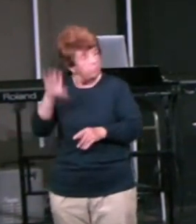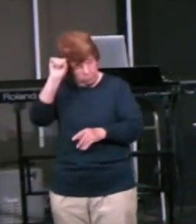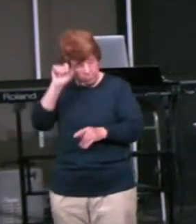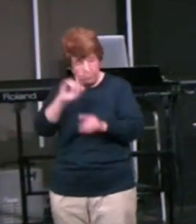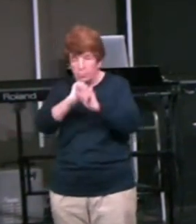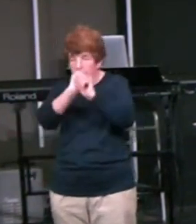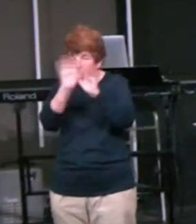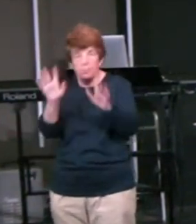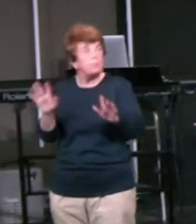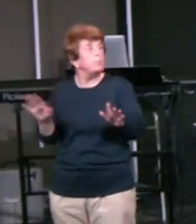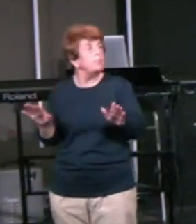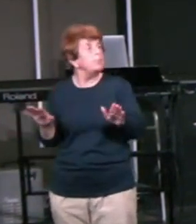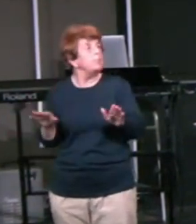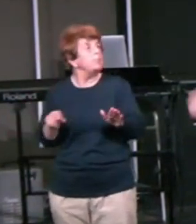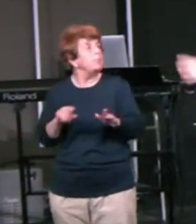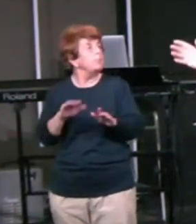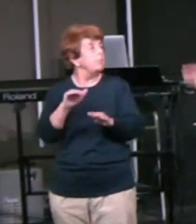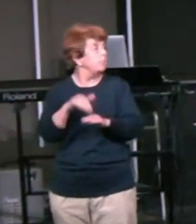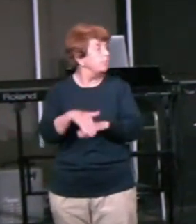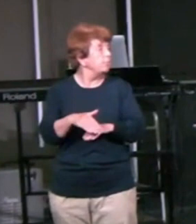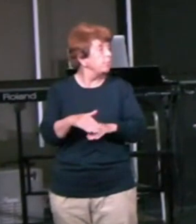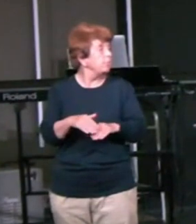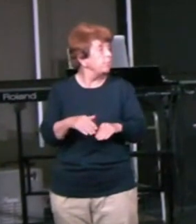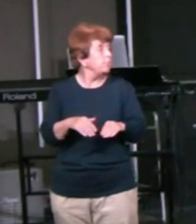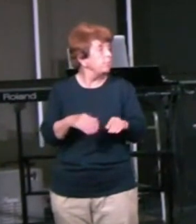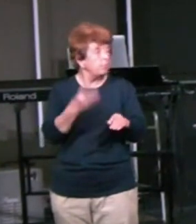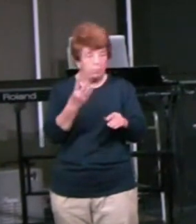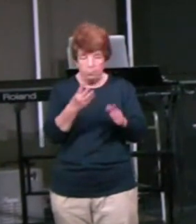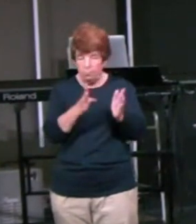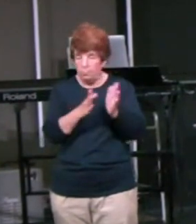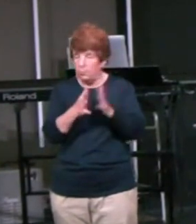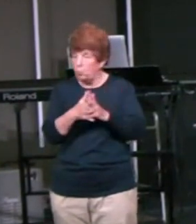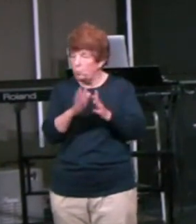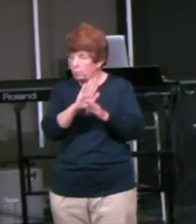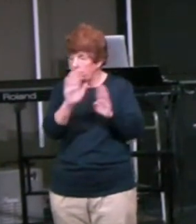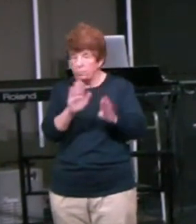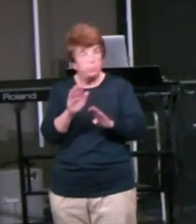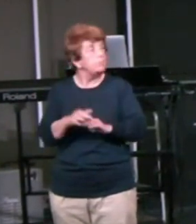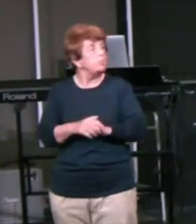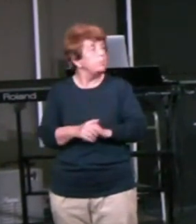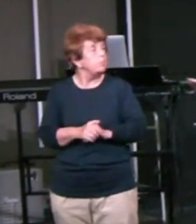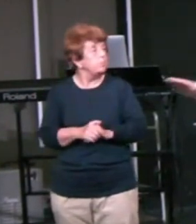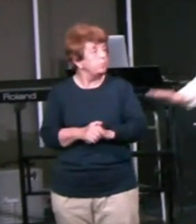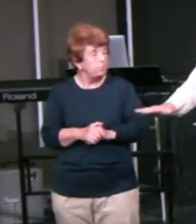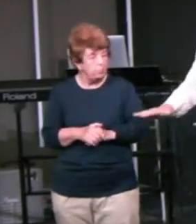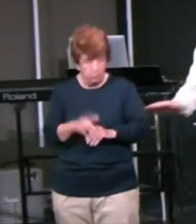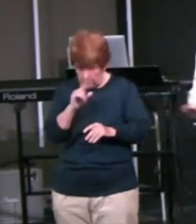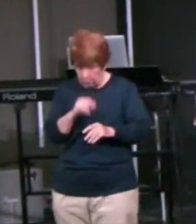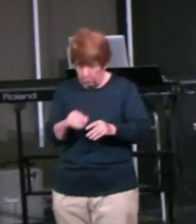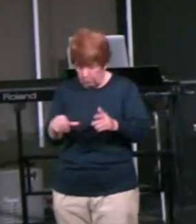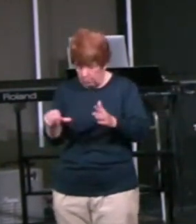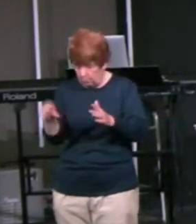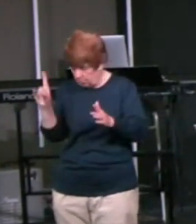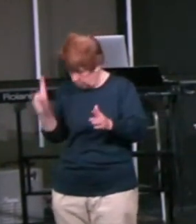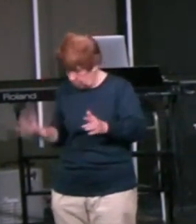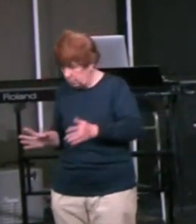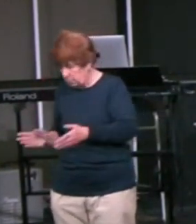clearly we're about to embark on our 4 weeks annual leave. We put aside our